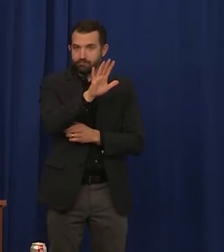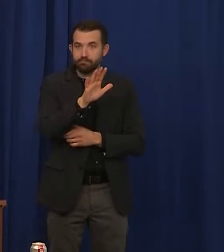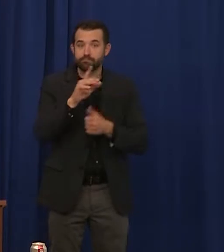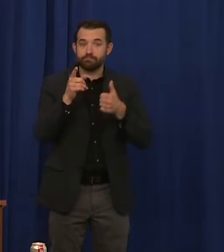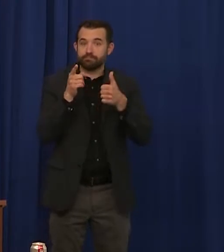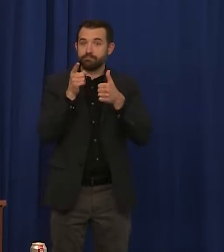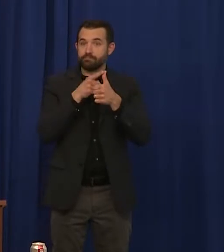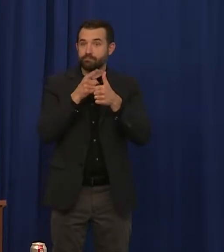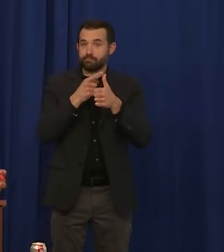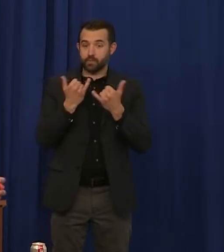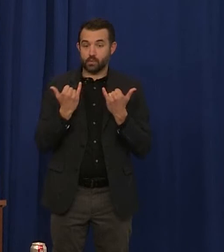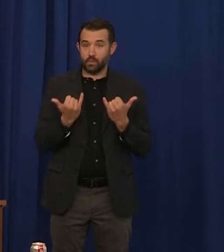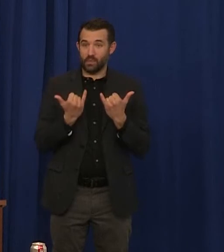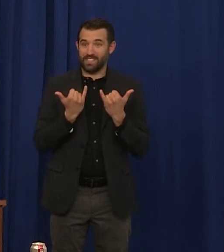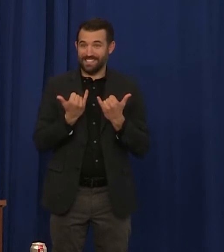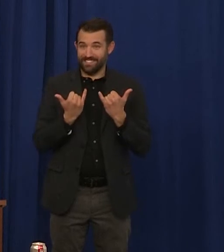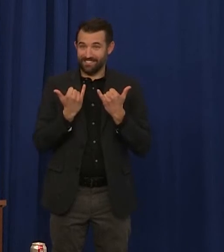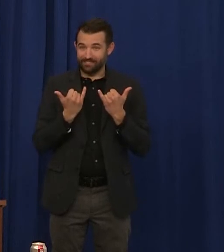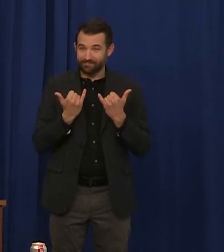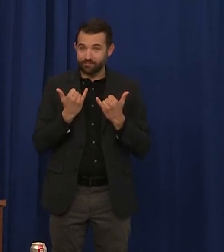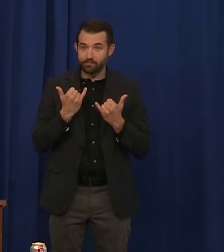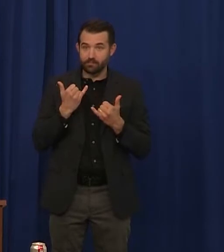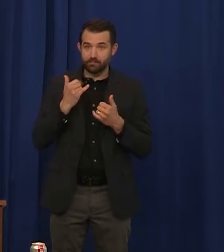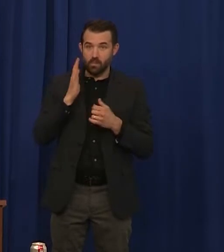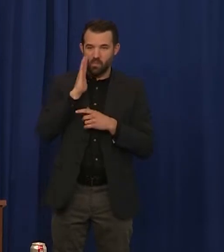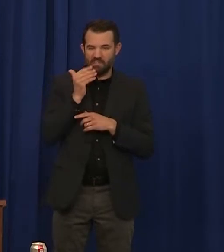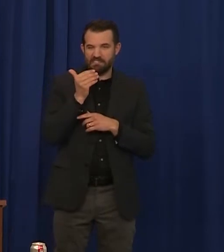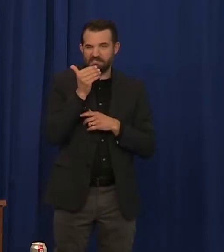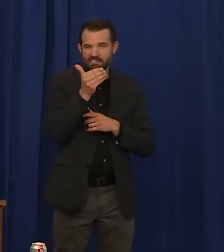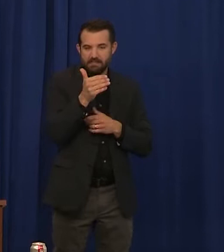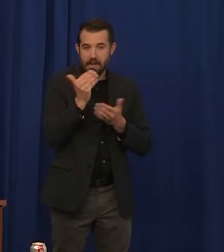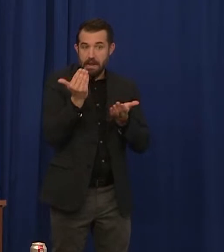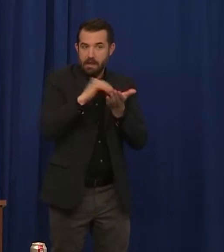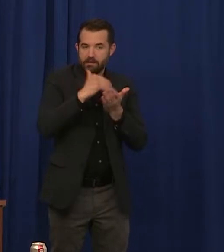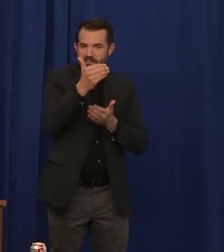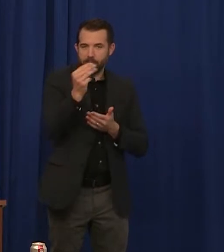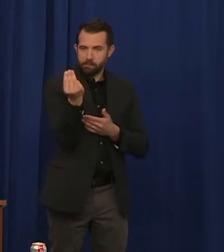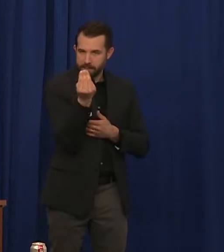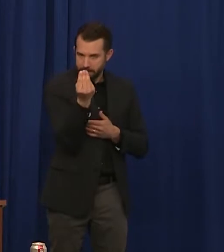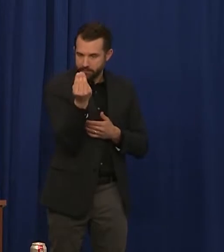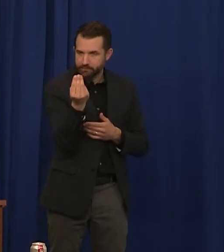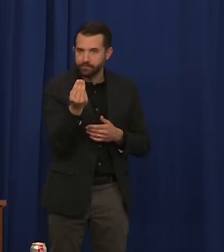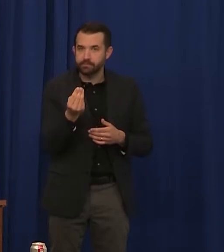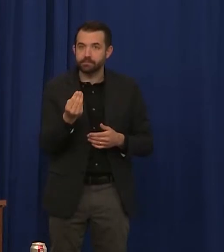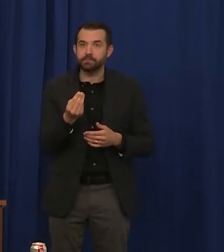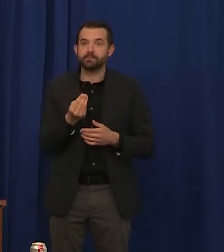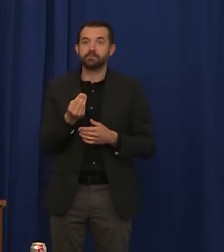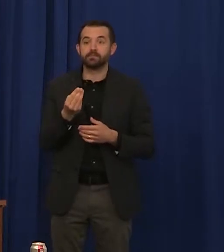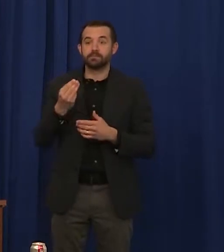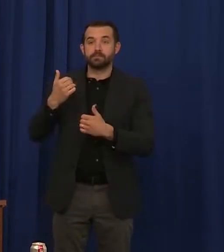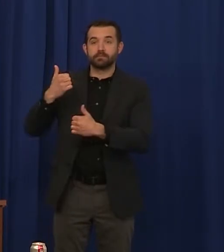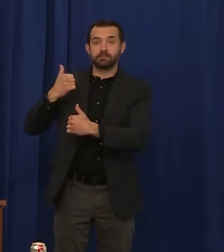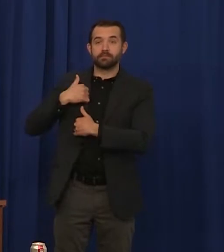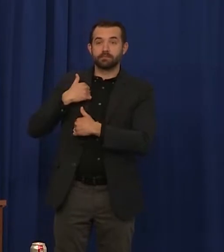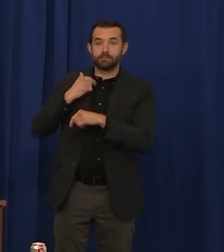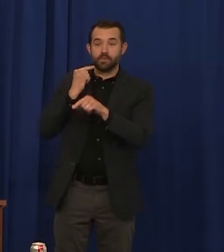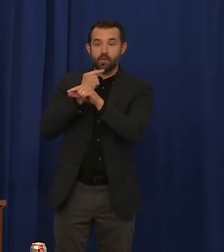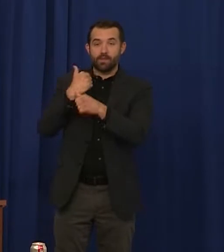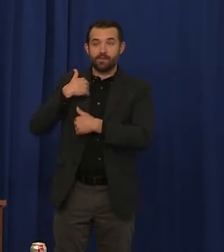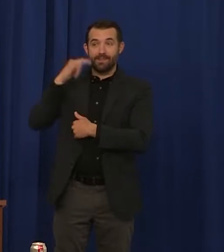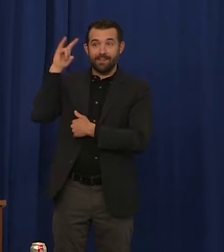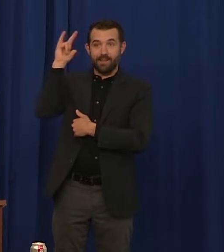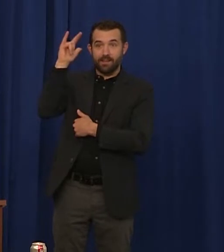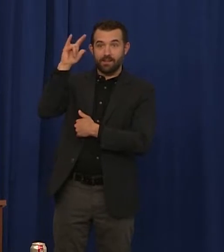that today, as well as again on Monday, 14 members of both the Army and Air National